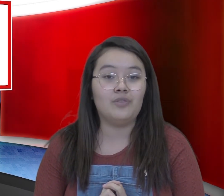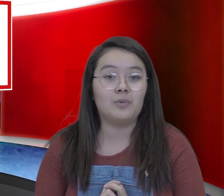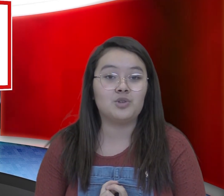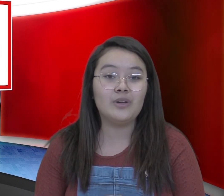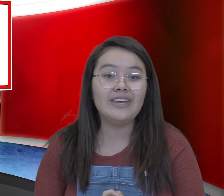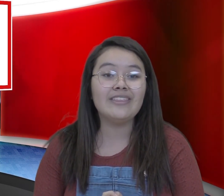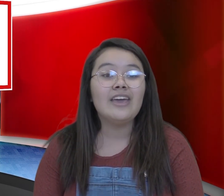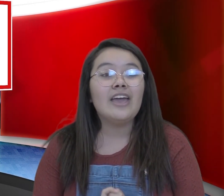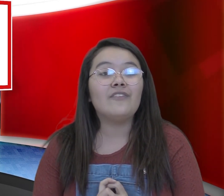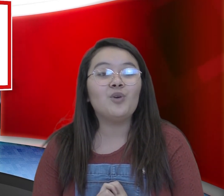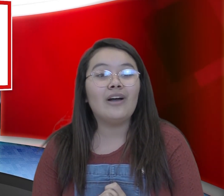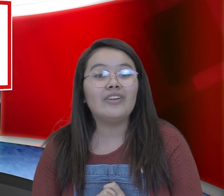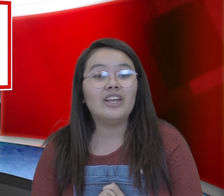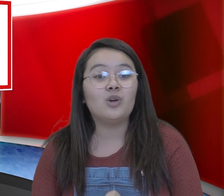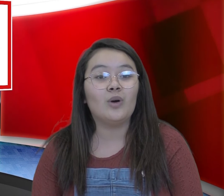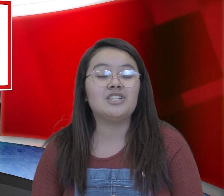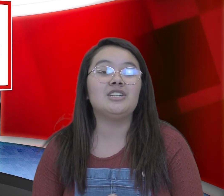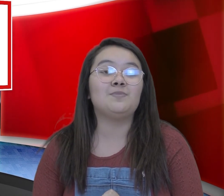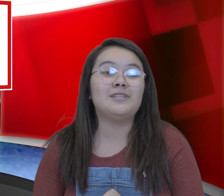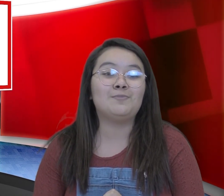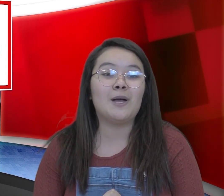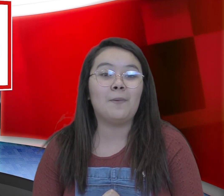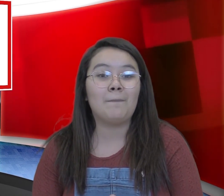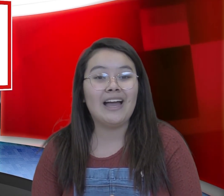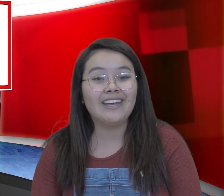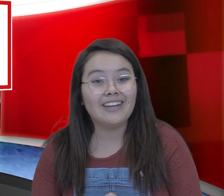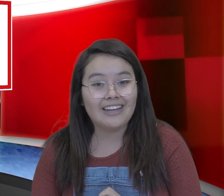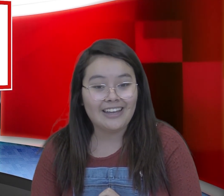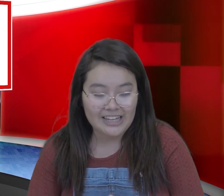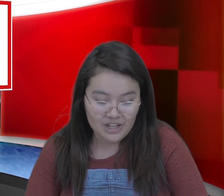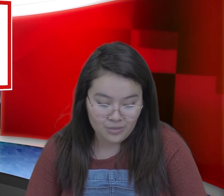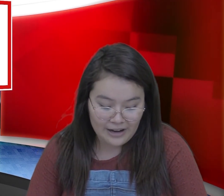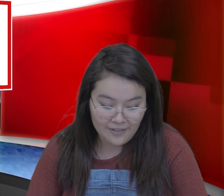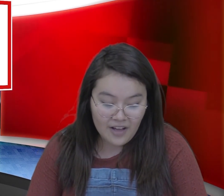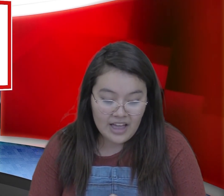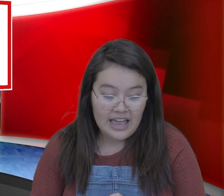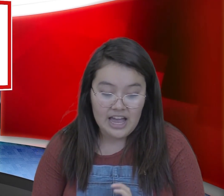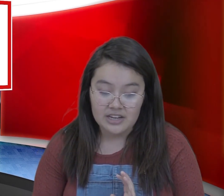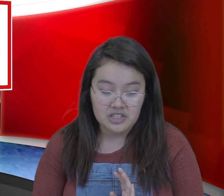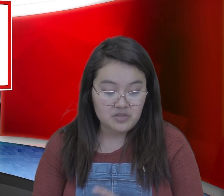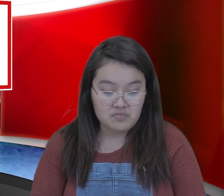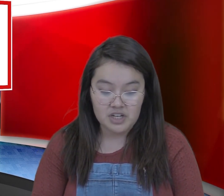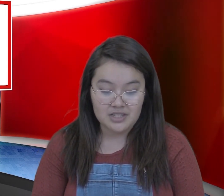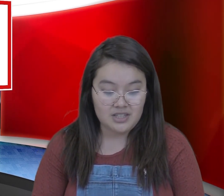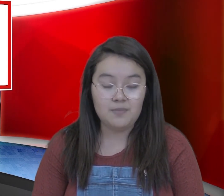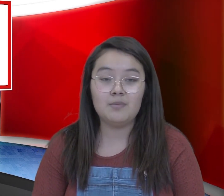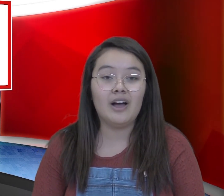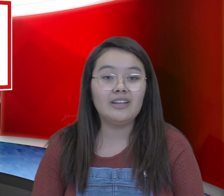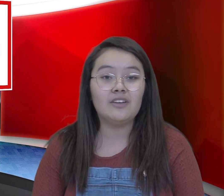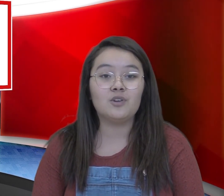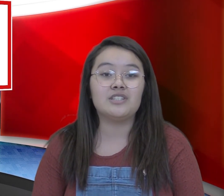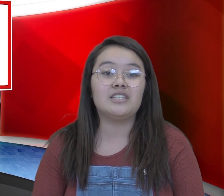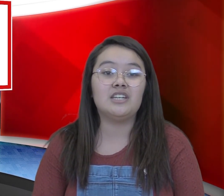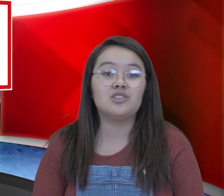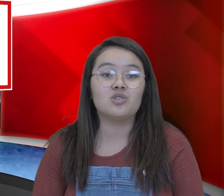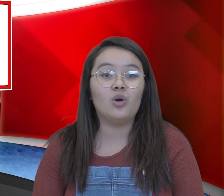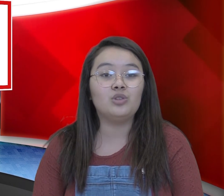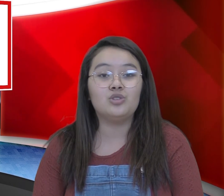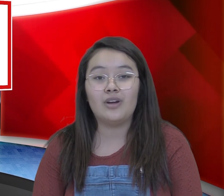November 20th. If you have any questions, please pick up a packet in any corral. And just keep in mind, if you are 16 years old, you do have to